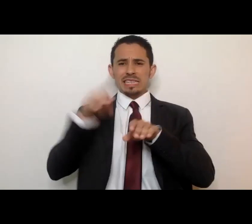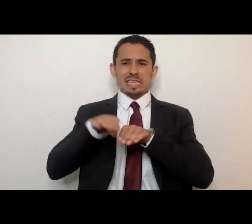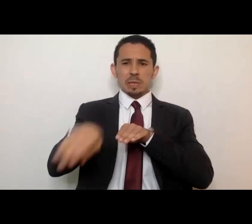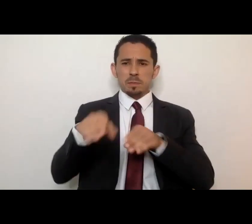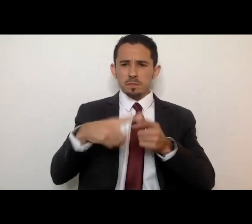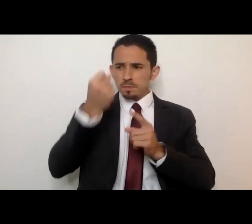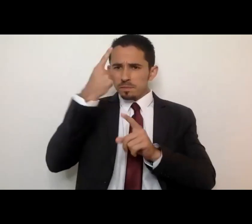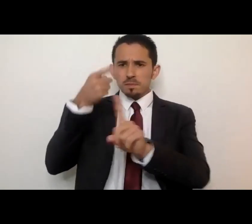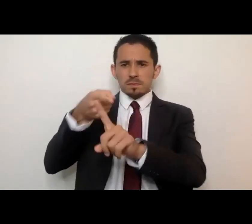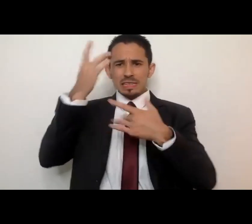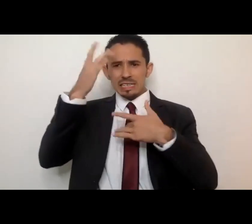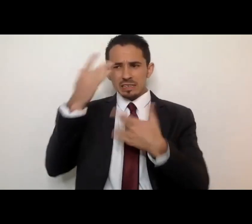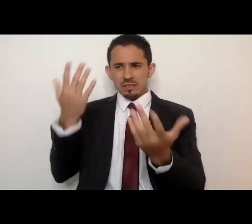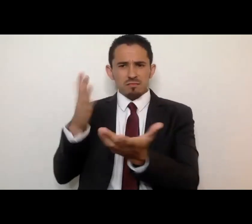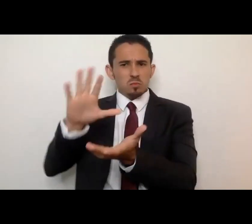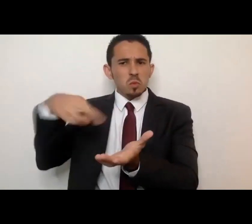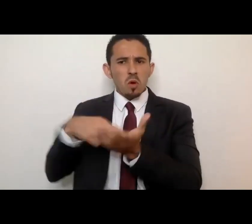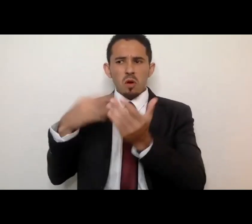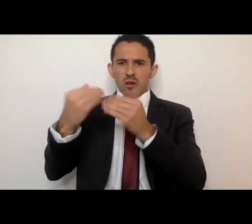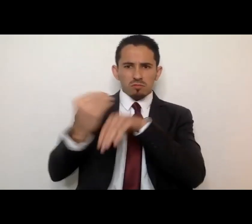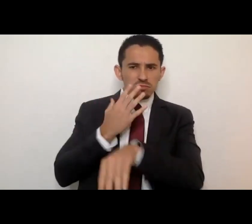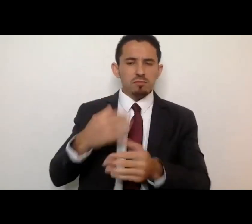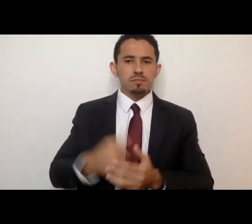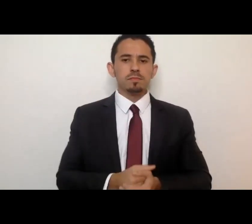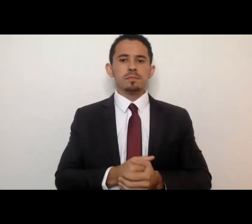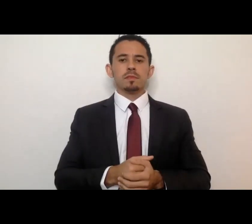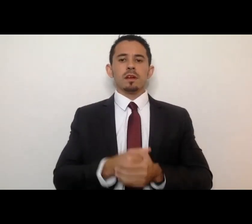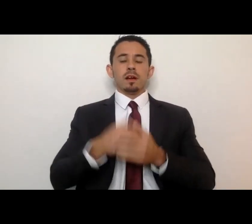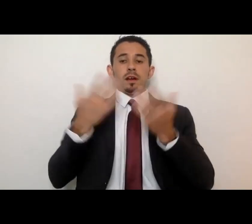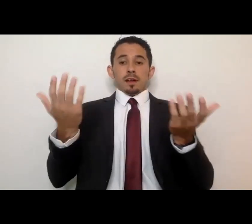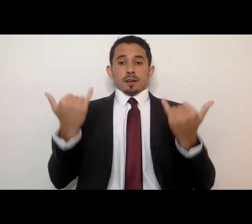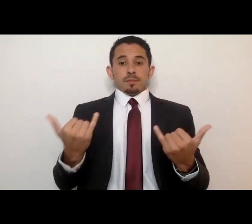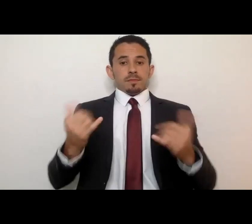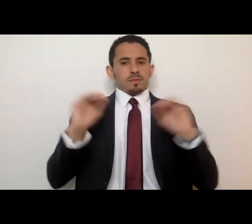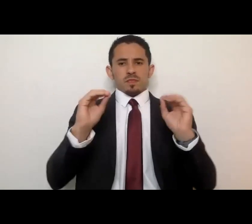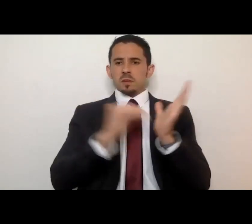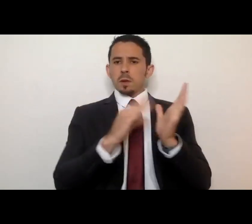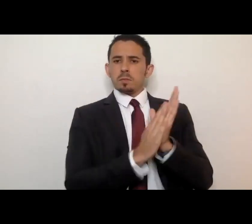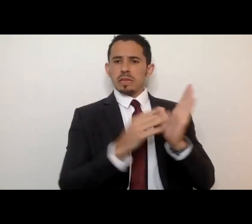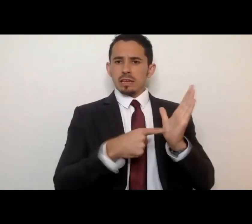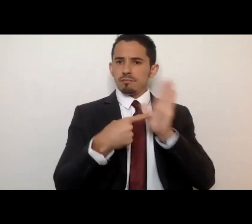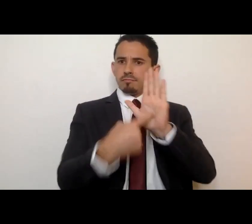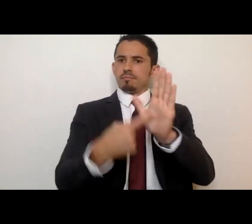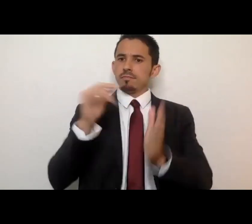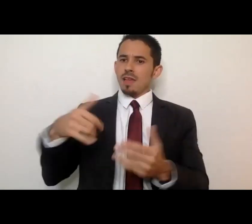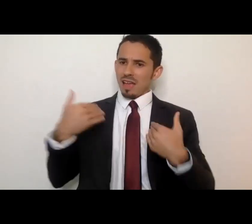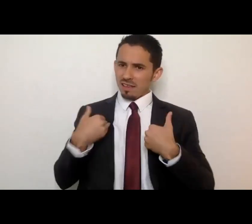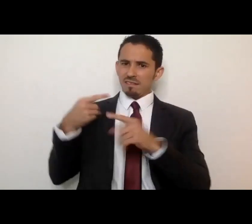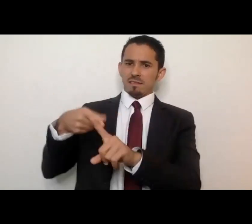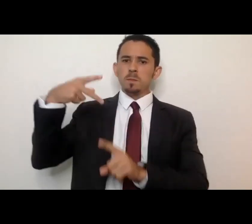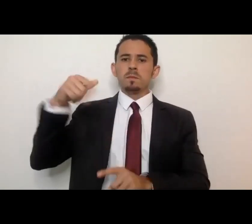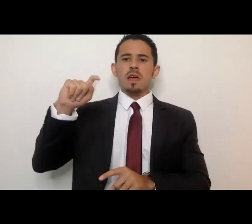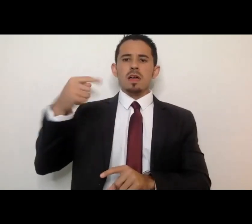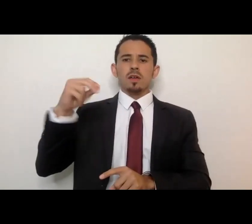Ecological epidemiology is an important first step to understand these diseases and what role they play and how they affect us. To date, there's